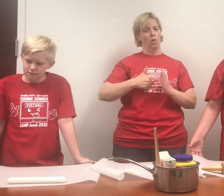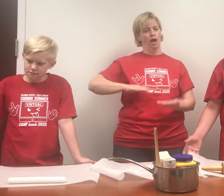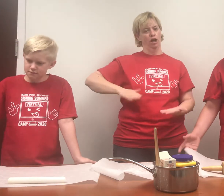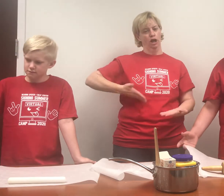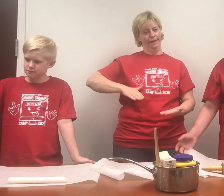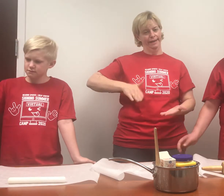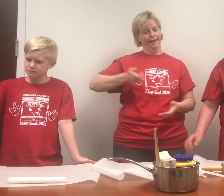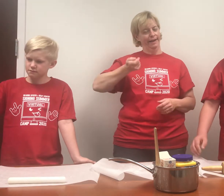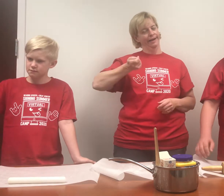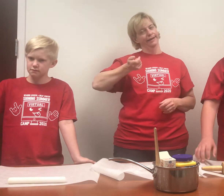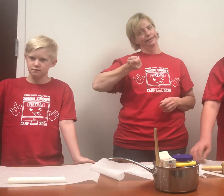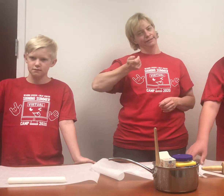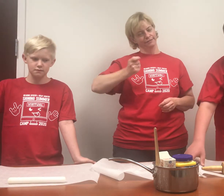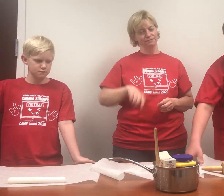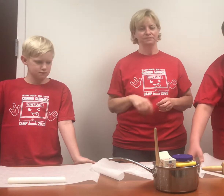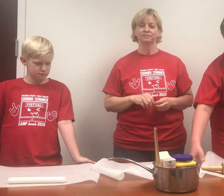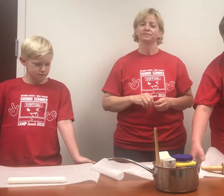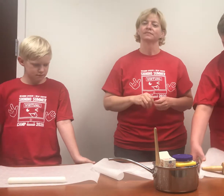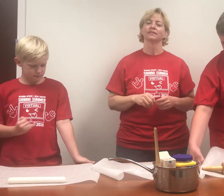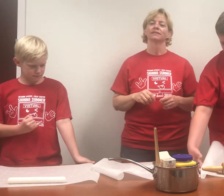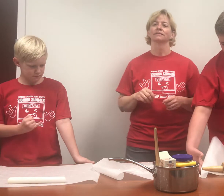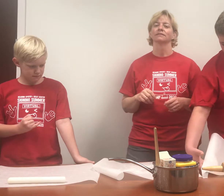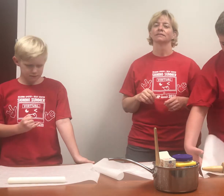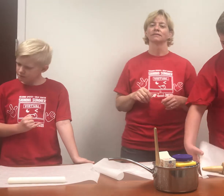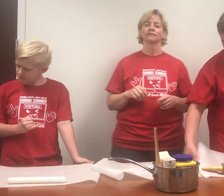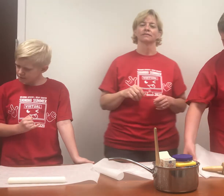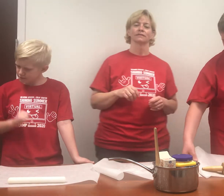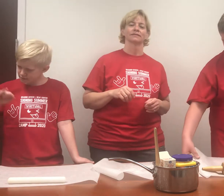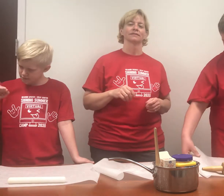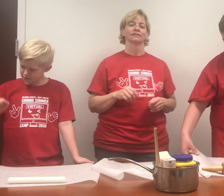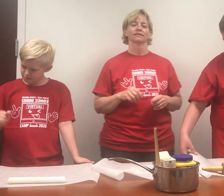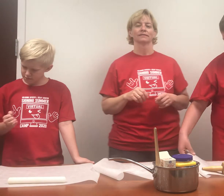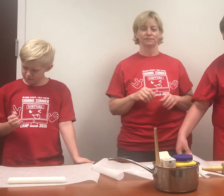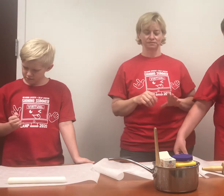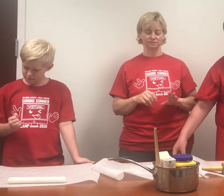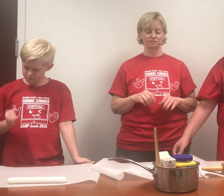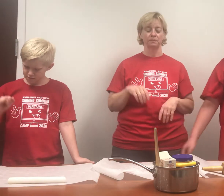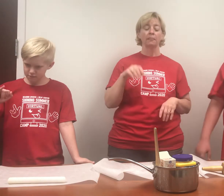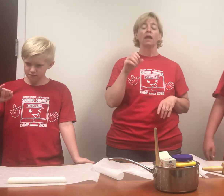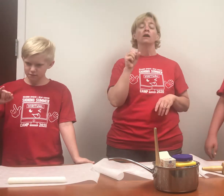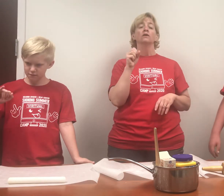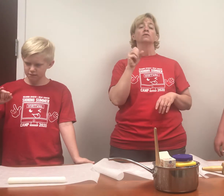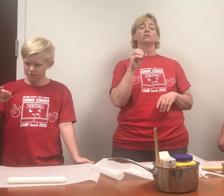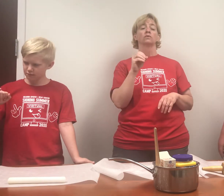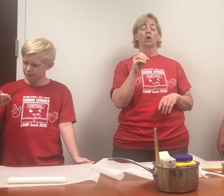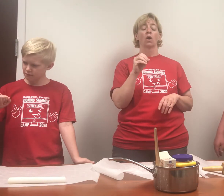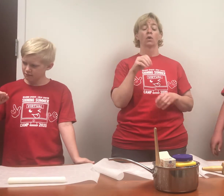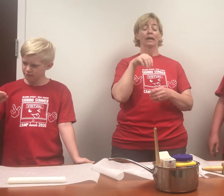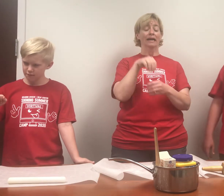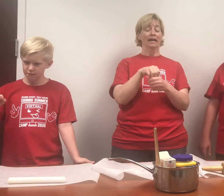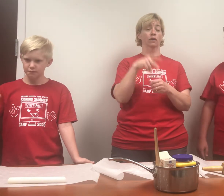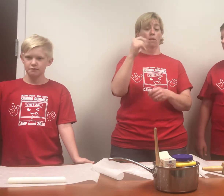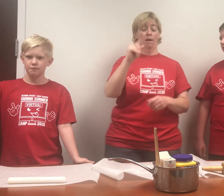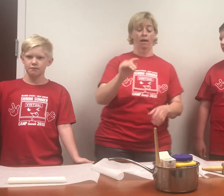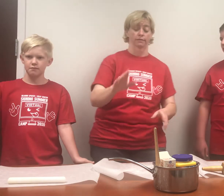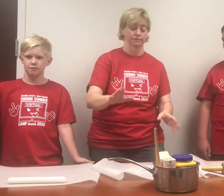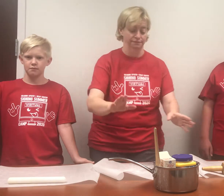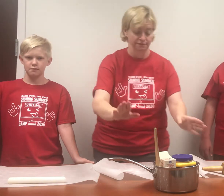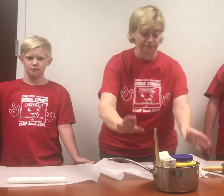a parent to help because it does require a little bit of cooking, okay? So in